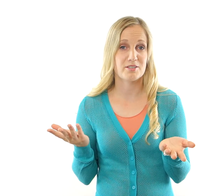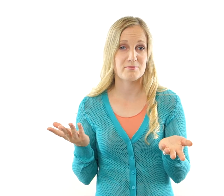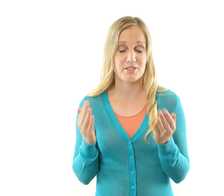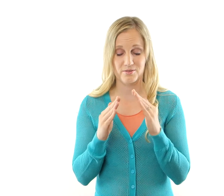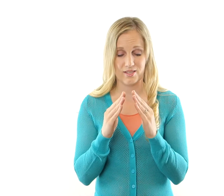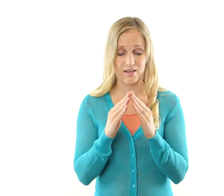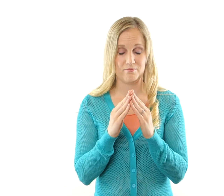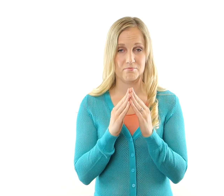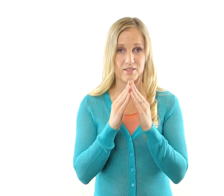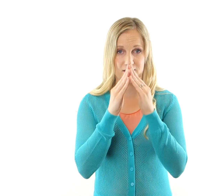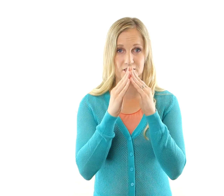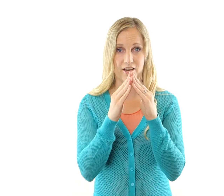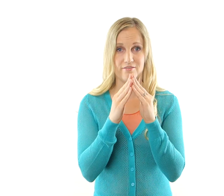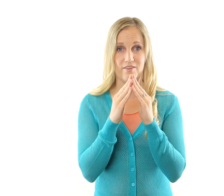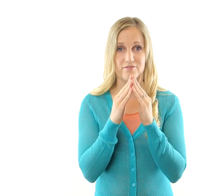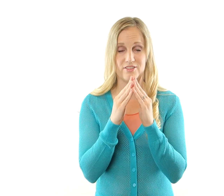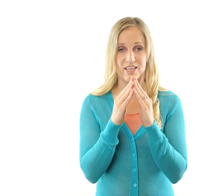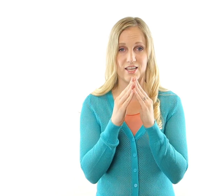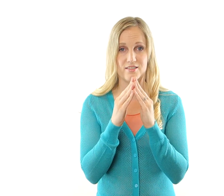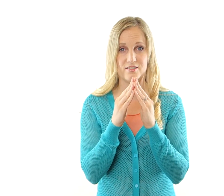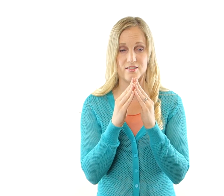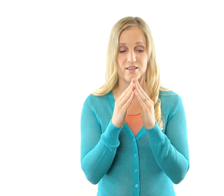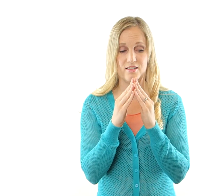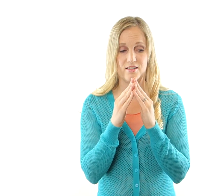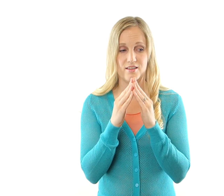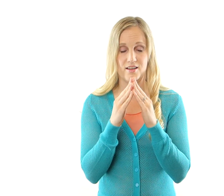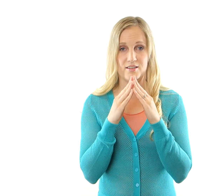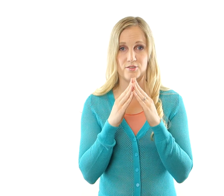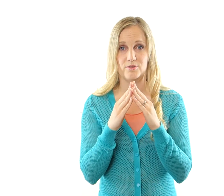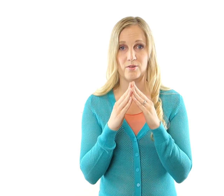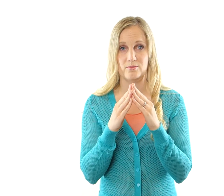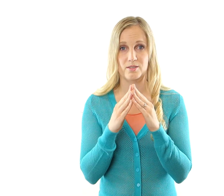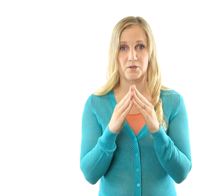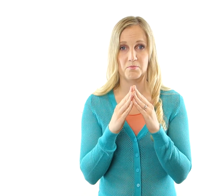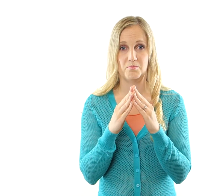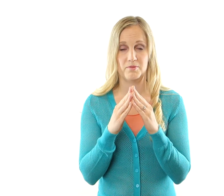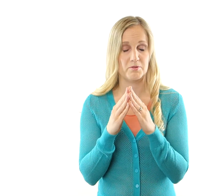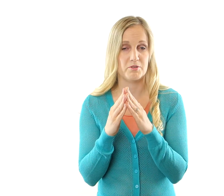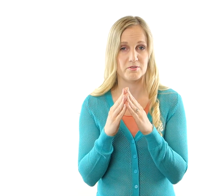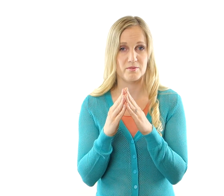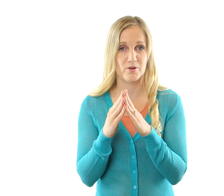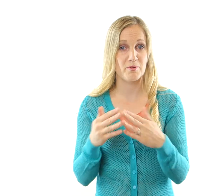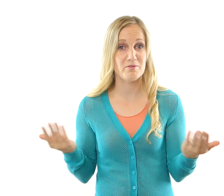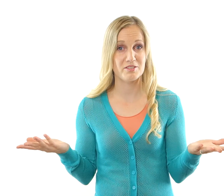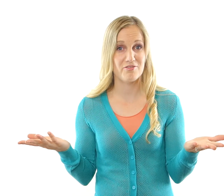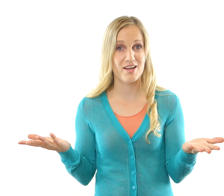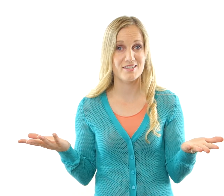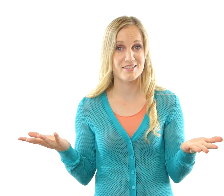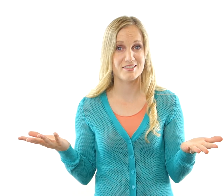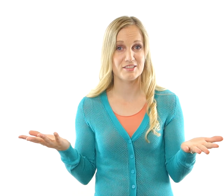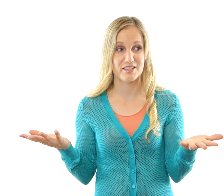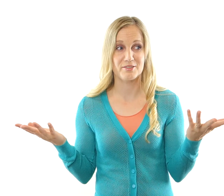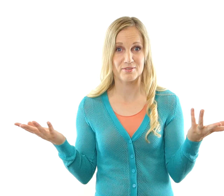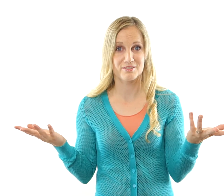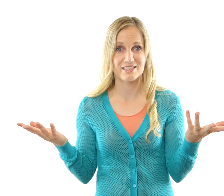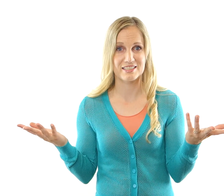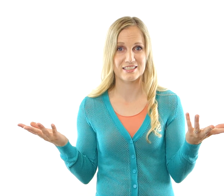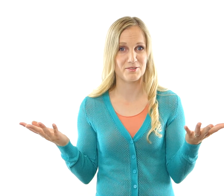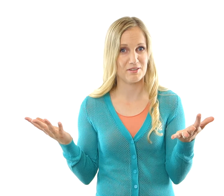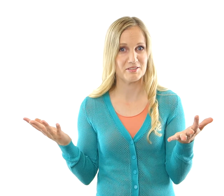think you're welcome to use that because it's kind of fun for the kids. It's a really old one, though. that we don't use anymore. But it was in the friend, like really recently, so I just thought that